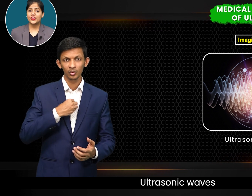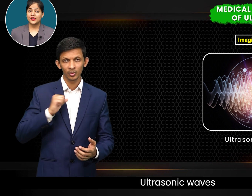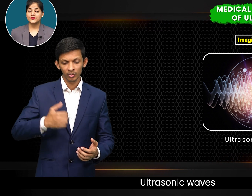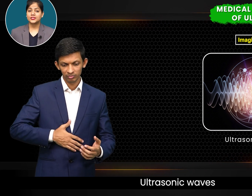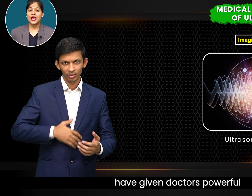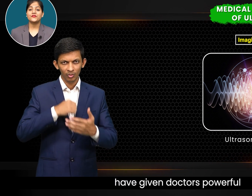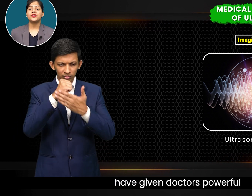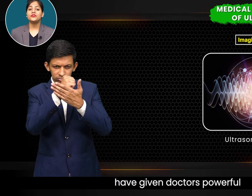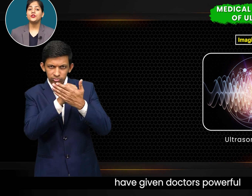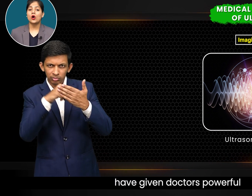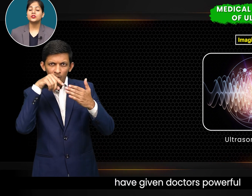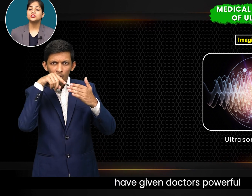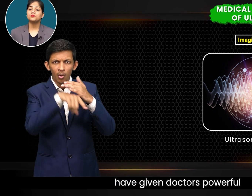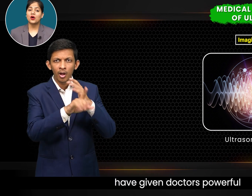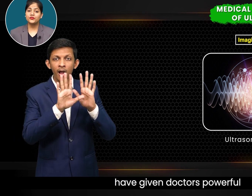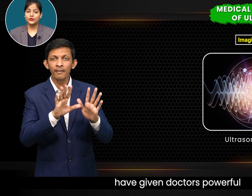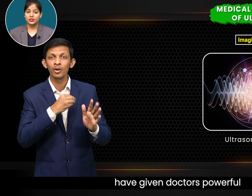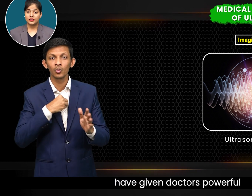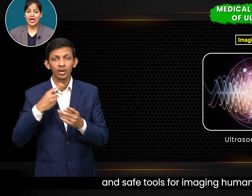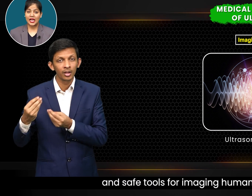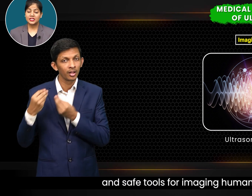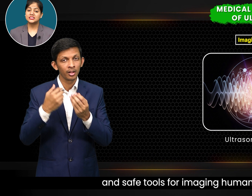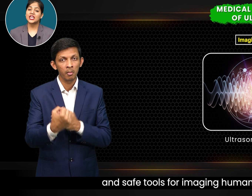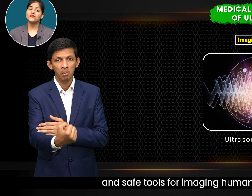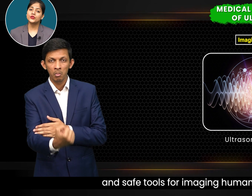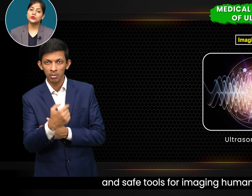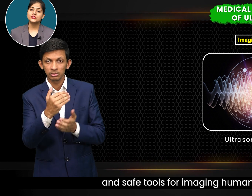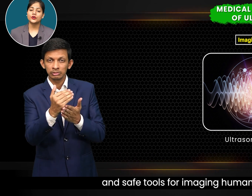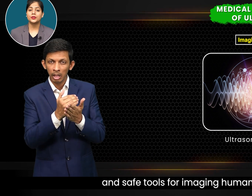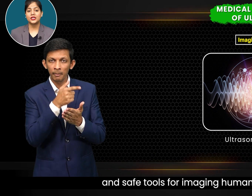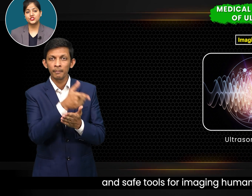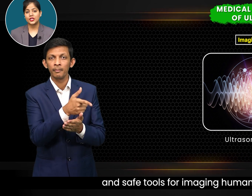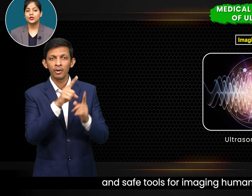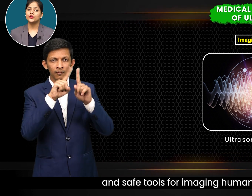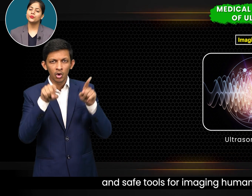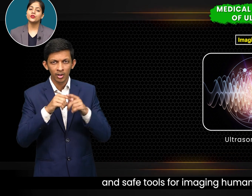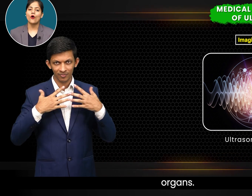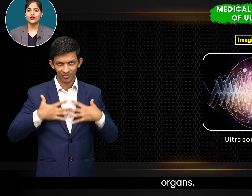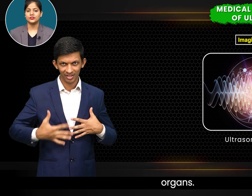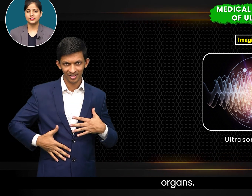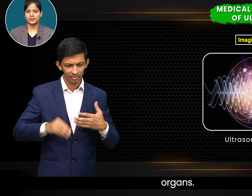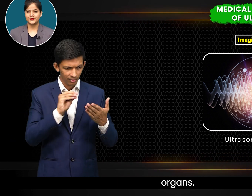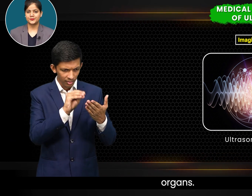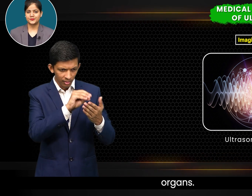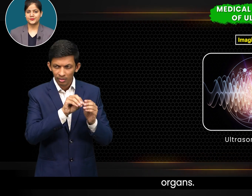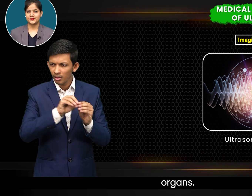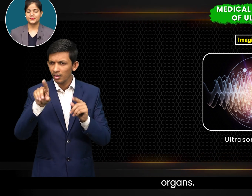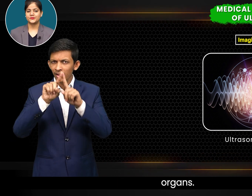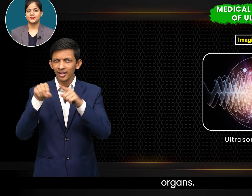Ultrasonic waves have given doctors powerful and safe tools for imaging human organs.